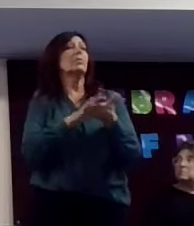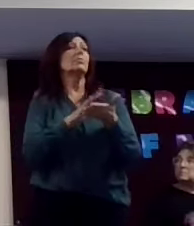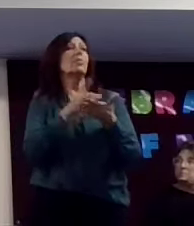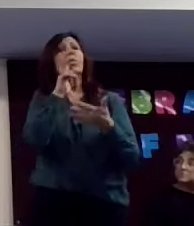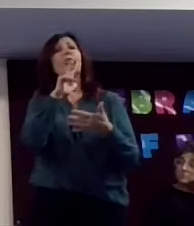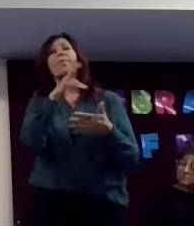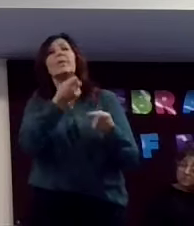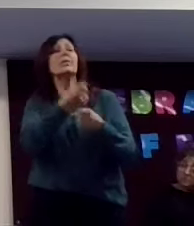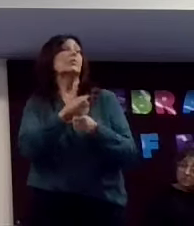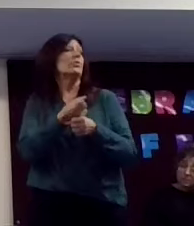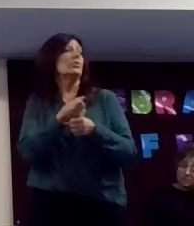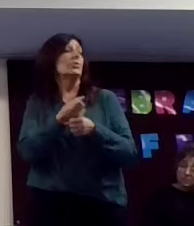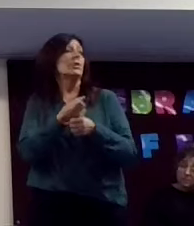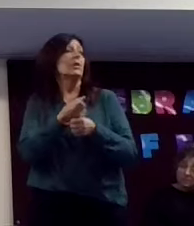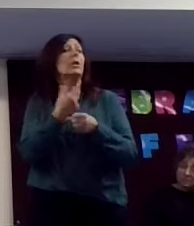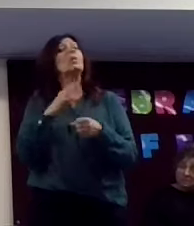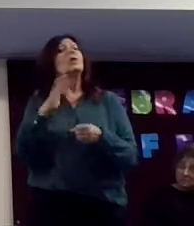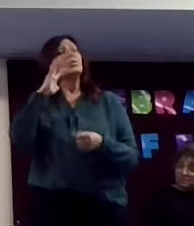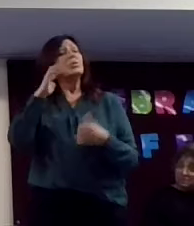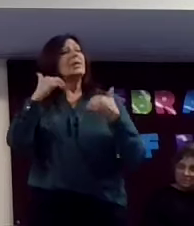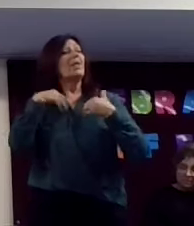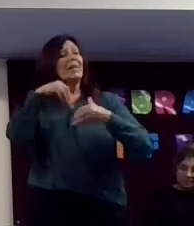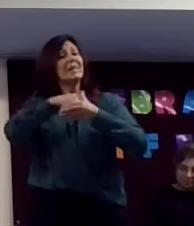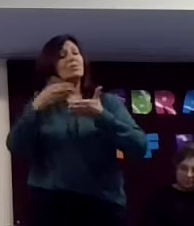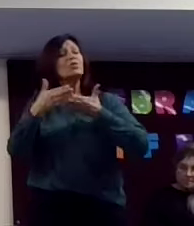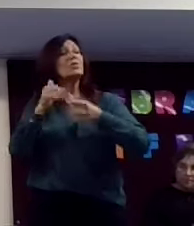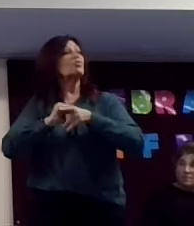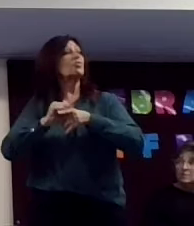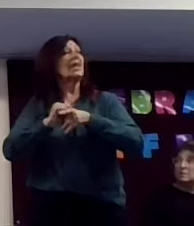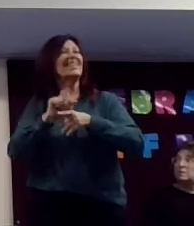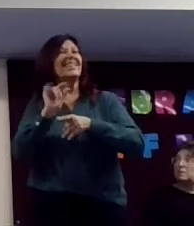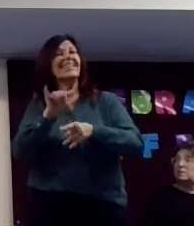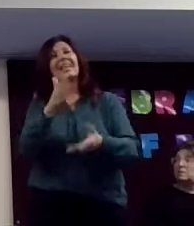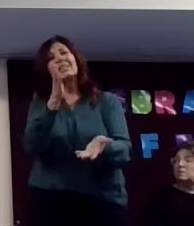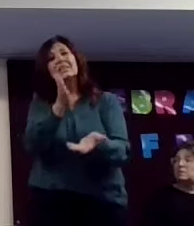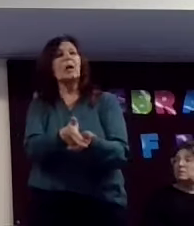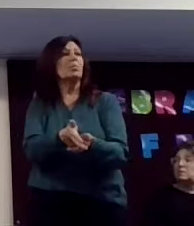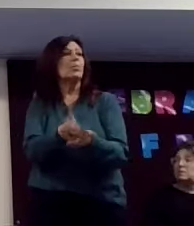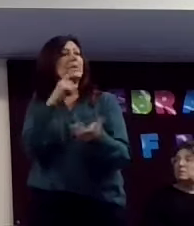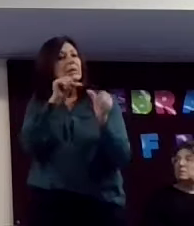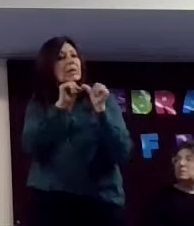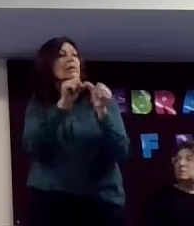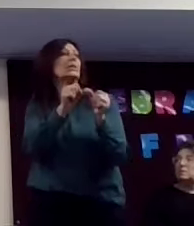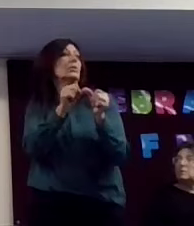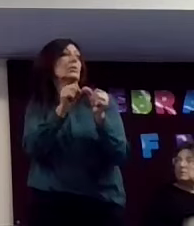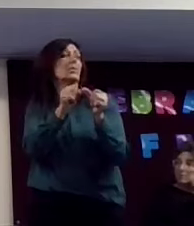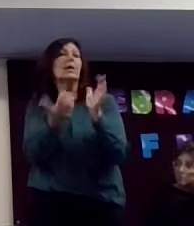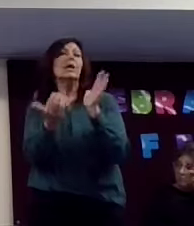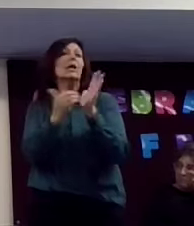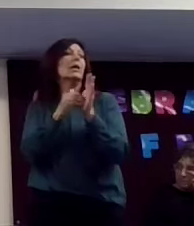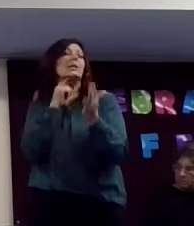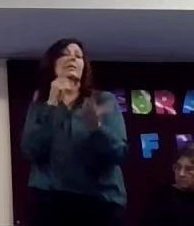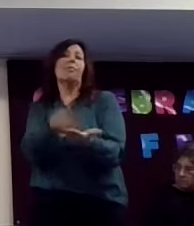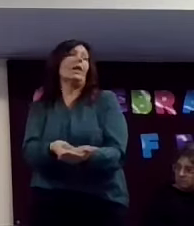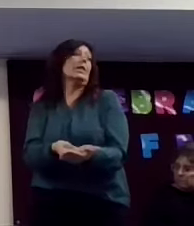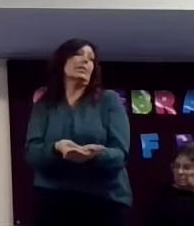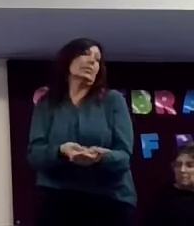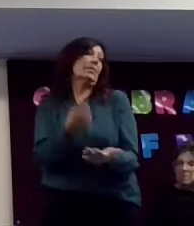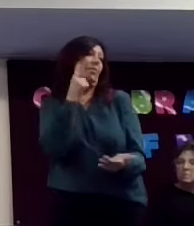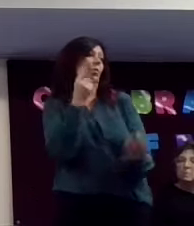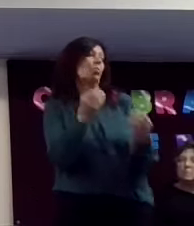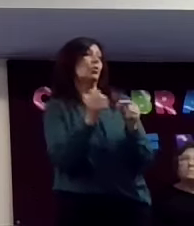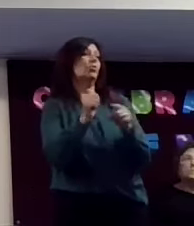almost 35 years. We used to have in-service training and that kind of stopped. We need to continue that. And again, it comes down to funding for more